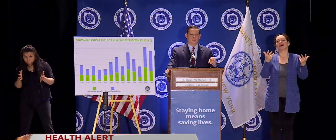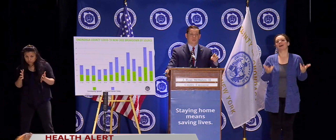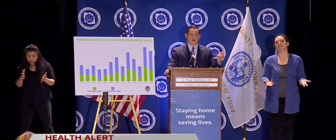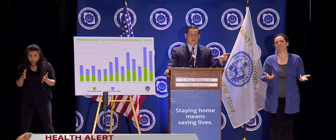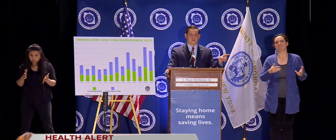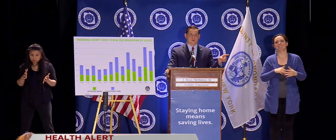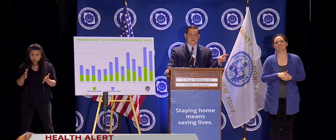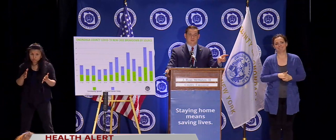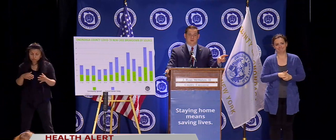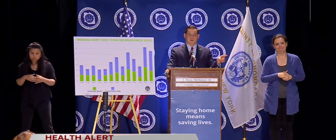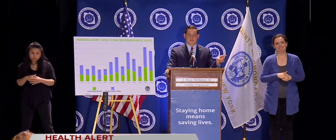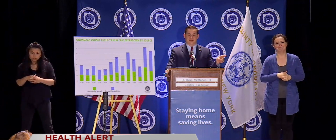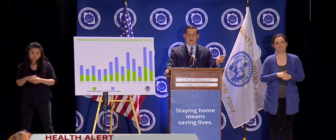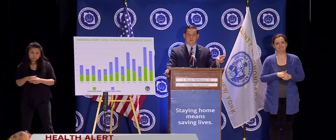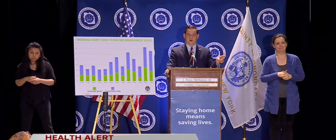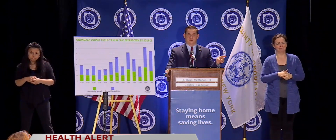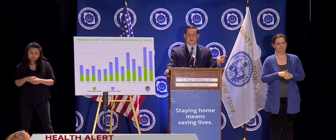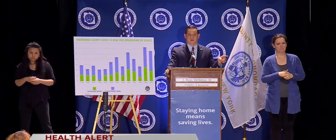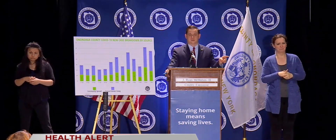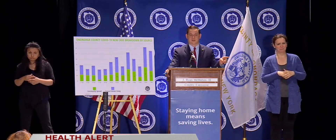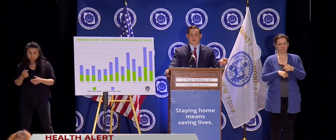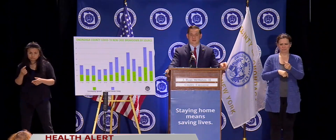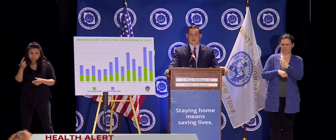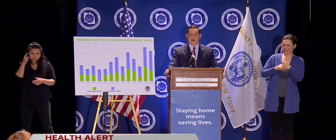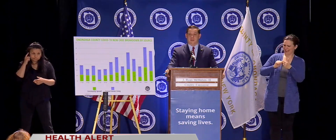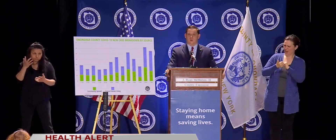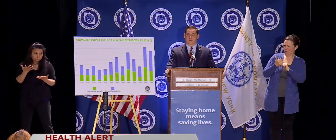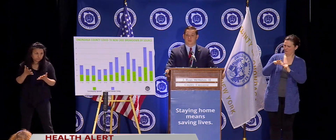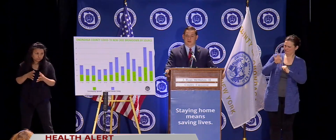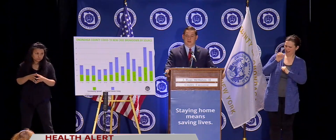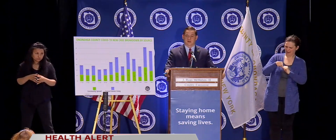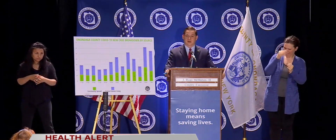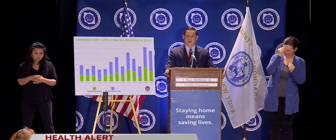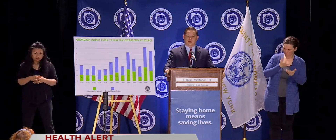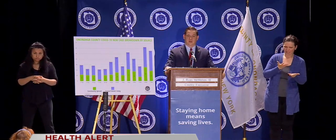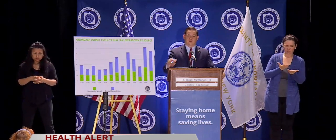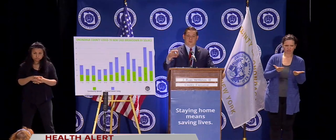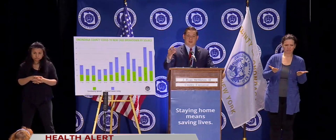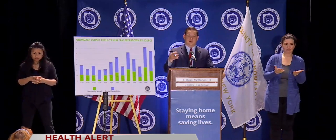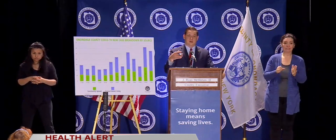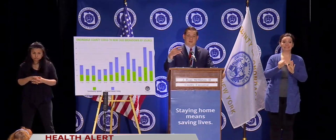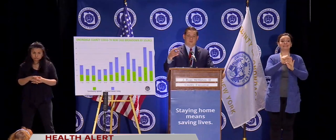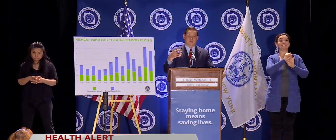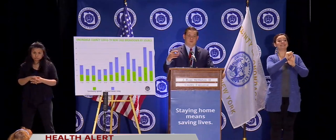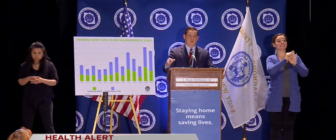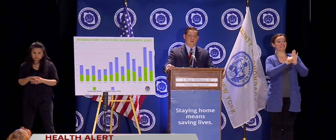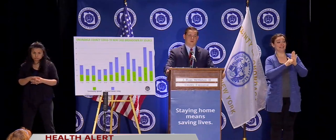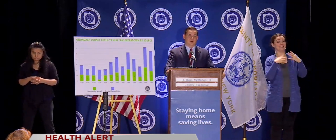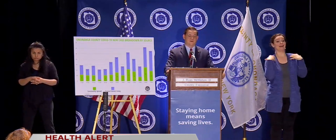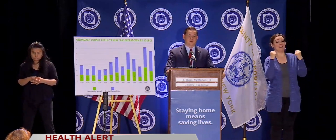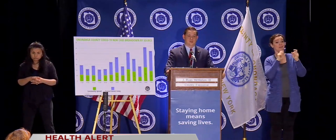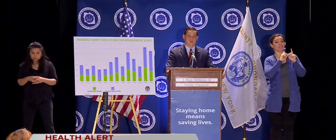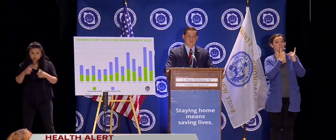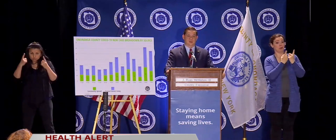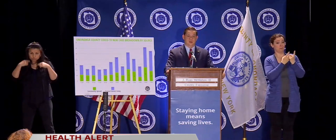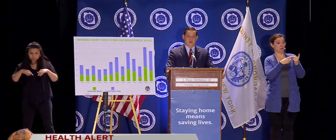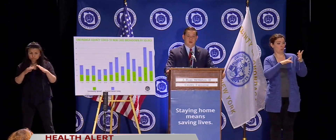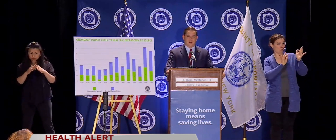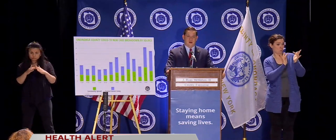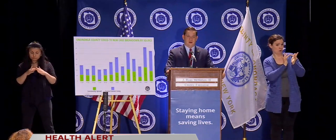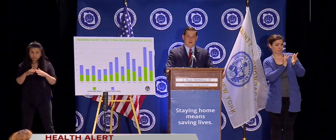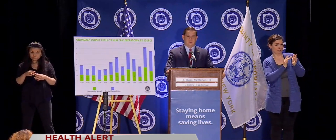department put out some things. I believe the state health department put out some things on their website, and Dr. Gupta's had the specific